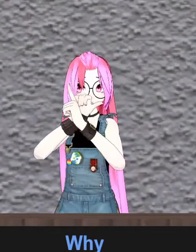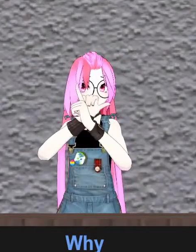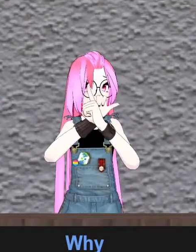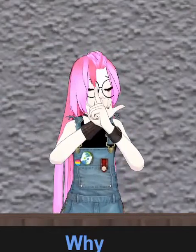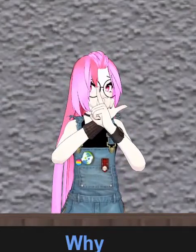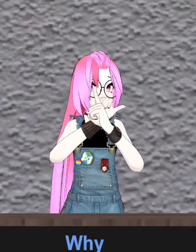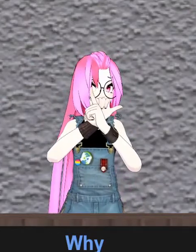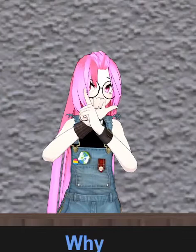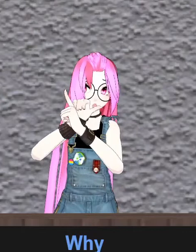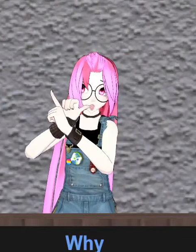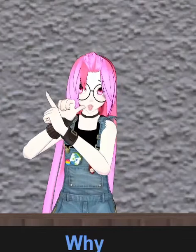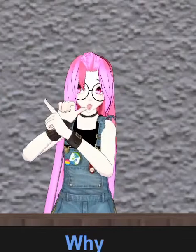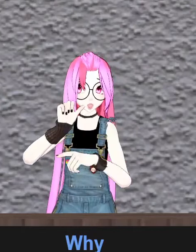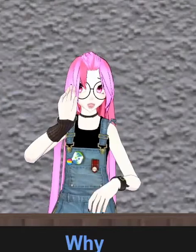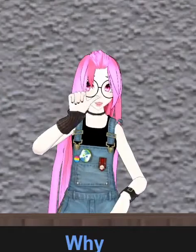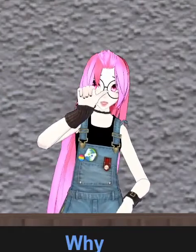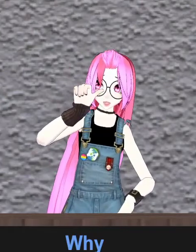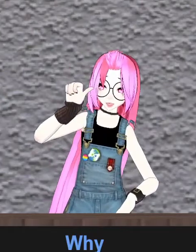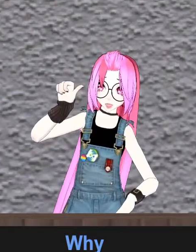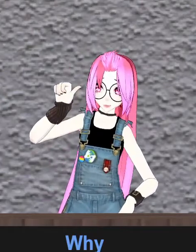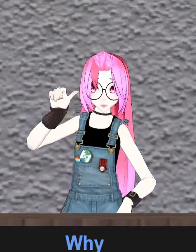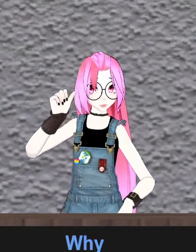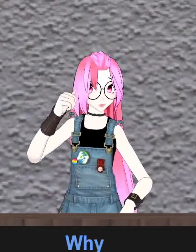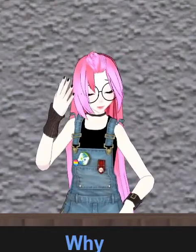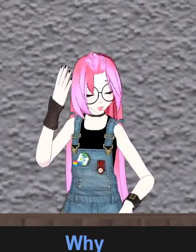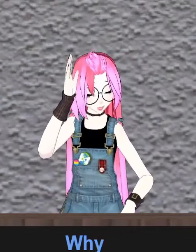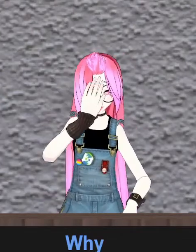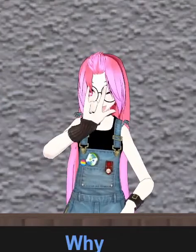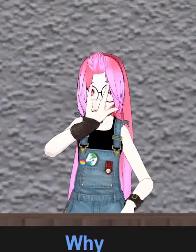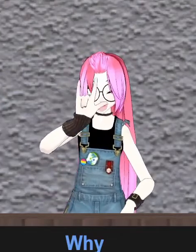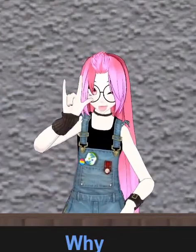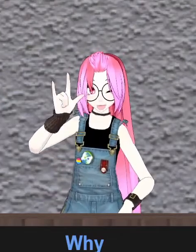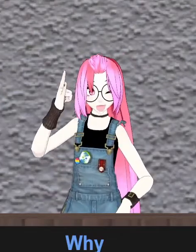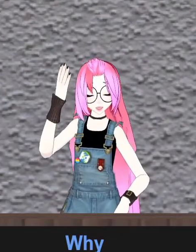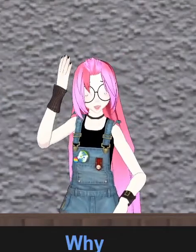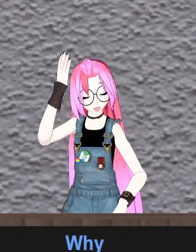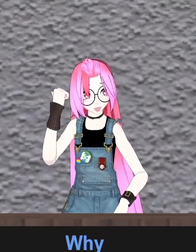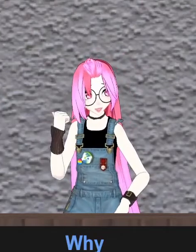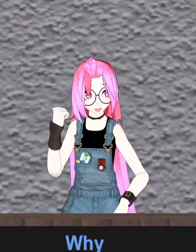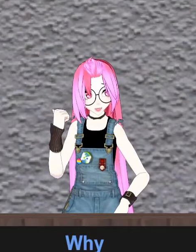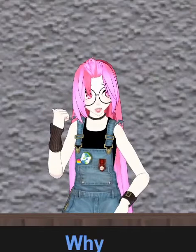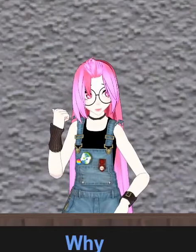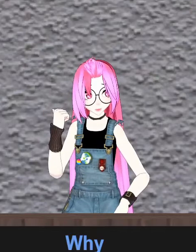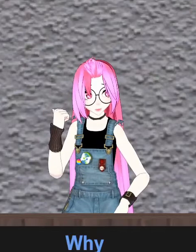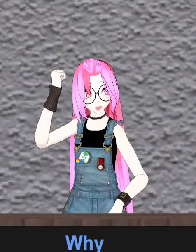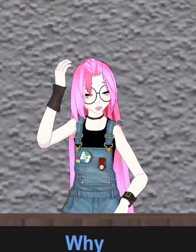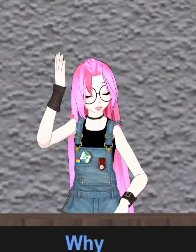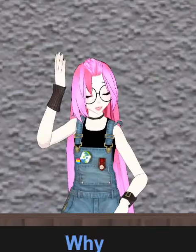don't have a Y hand, then you could just be using a thumb, or you could be using a rock and roll symbol. So I like to use my thumb. And you're going to start